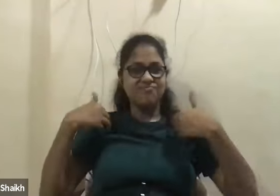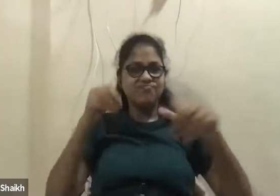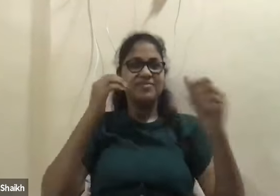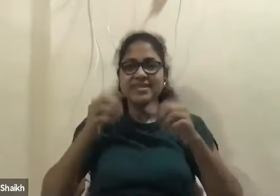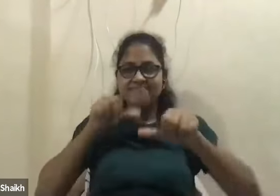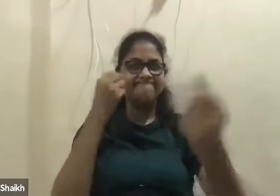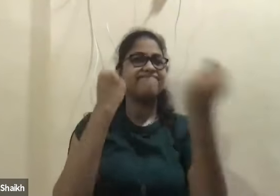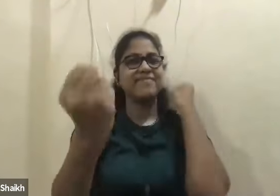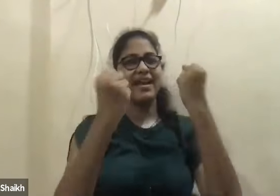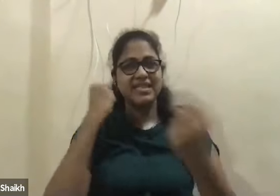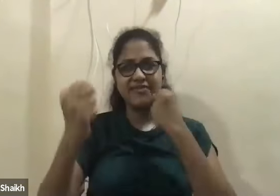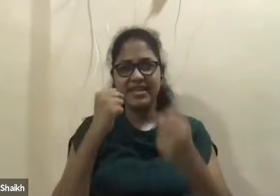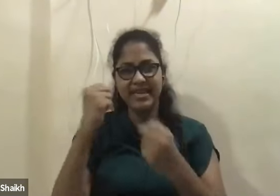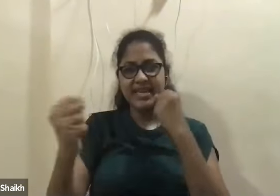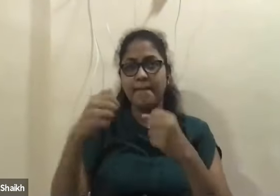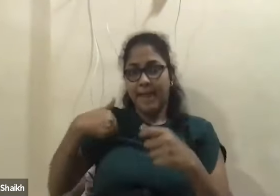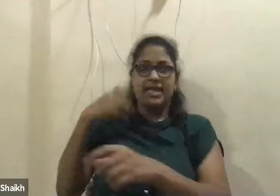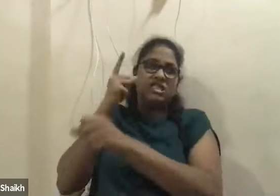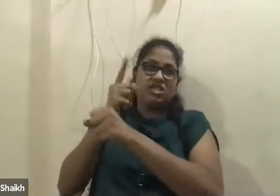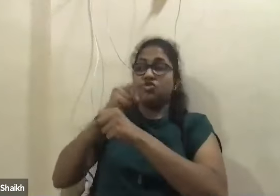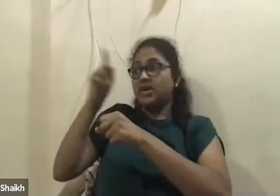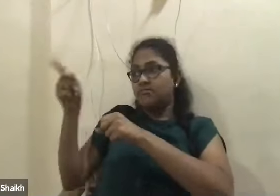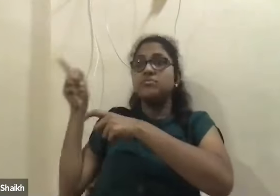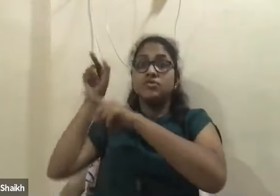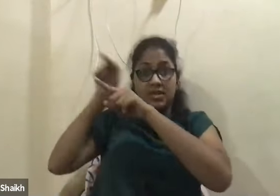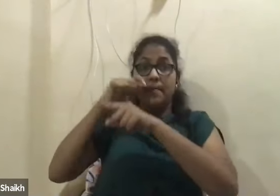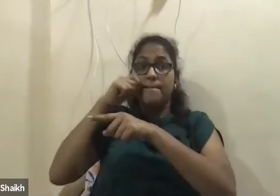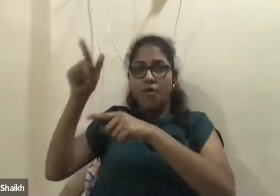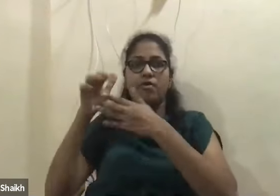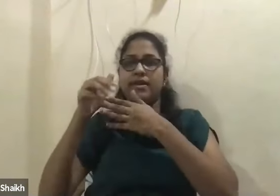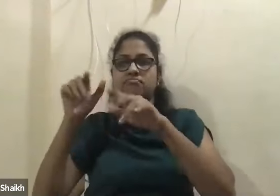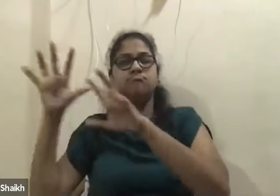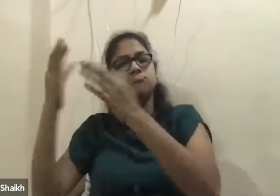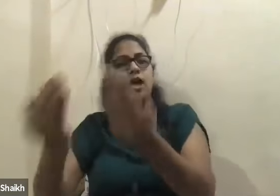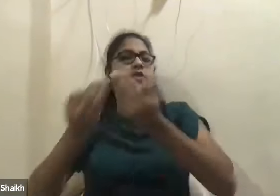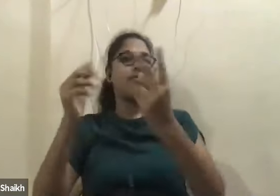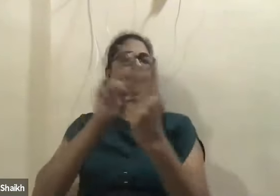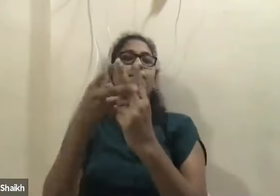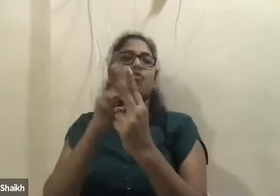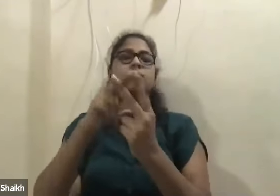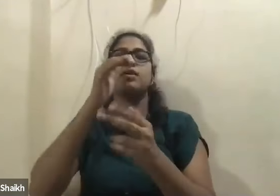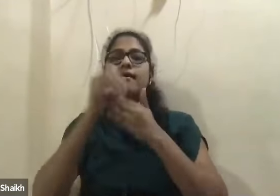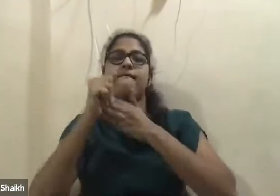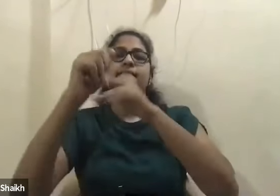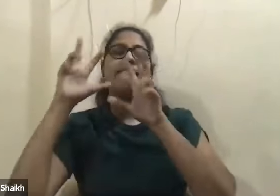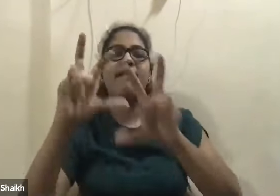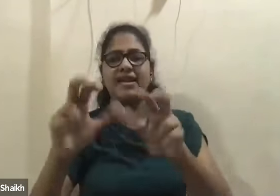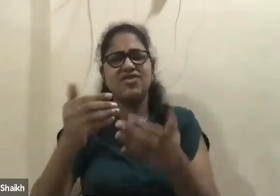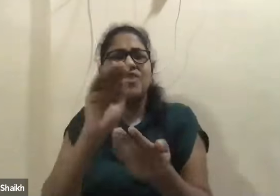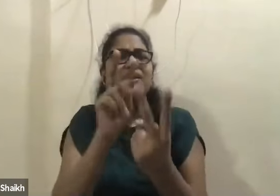Dhruv Mehta, he became the guardian for both those children when they were small, and he was the signing authority